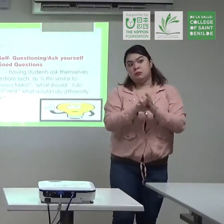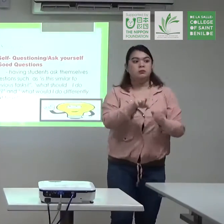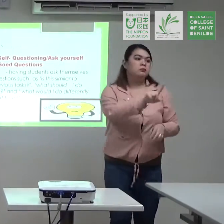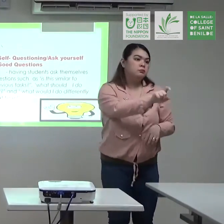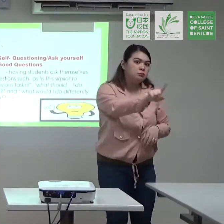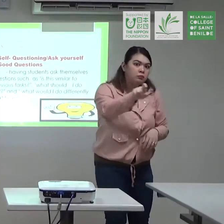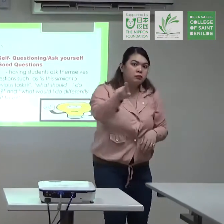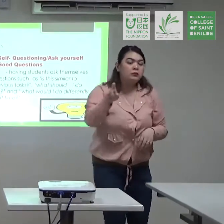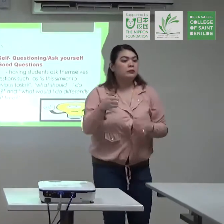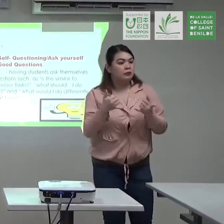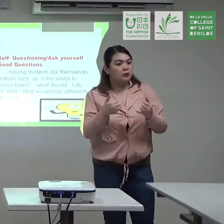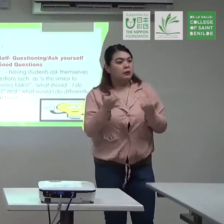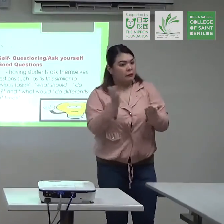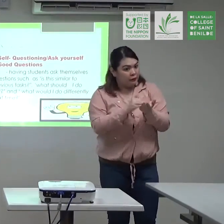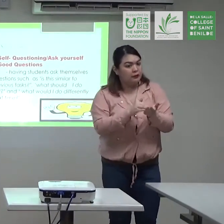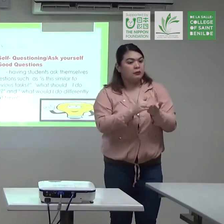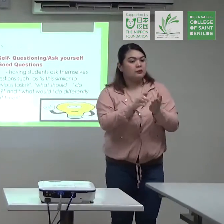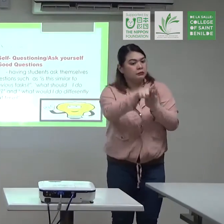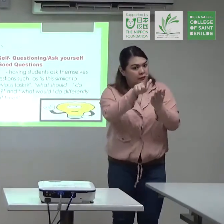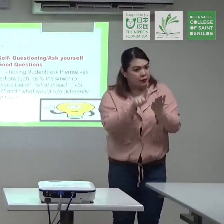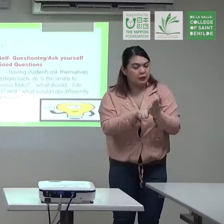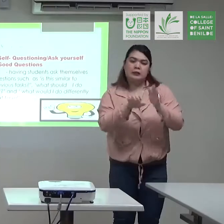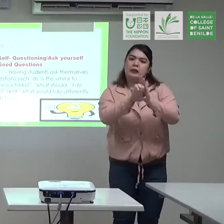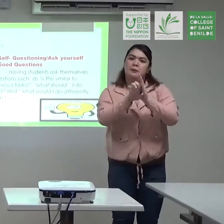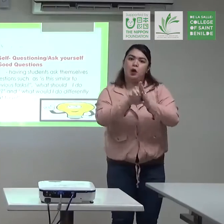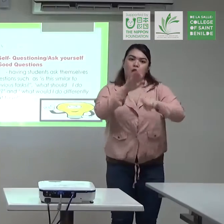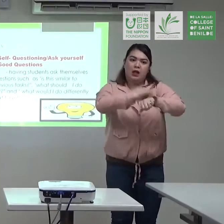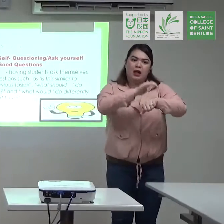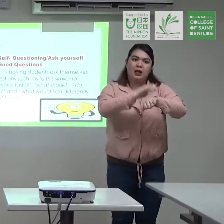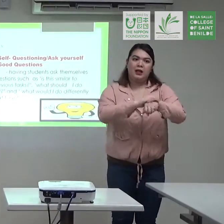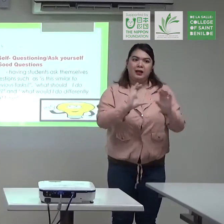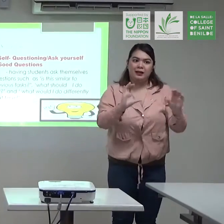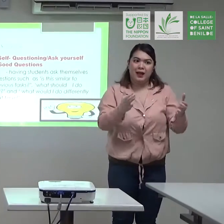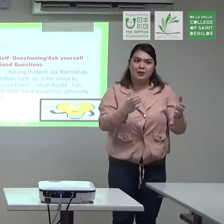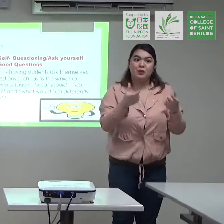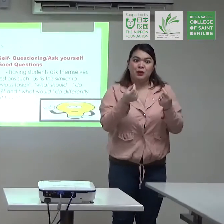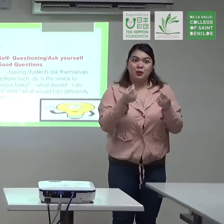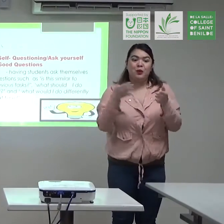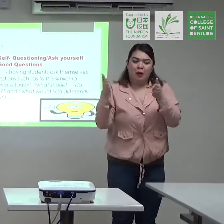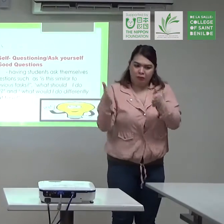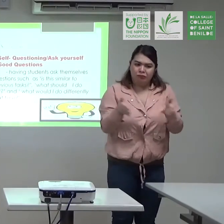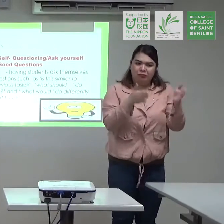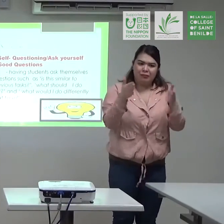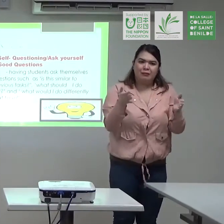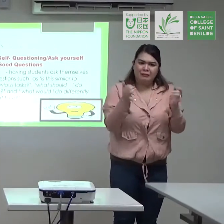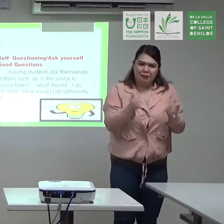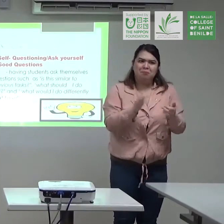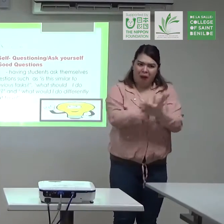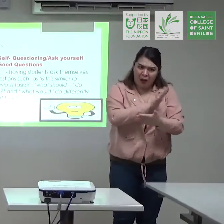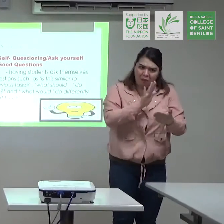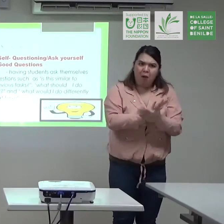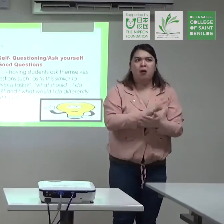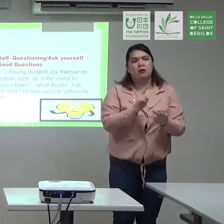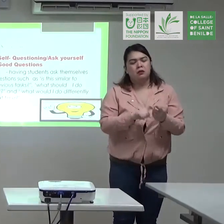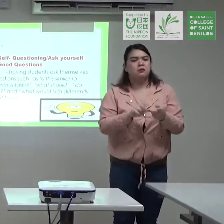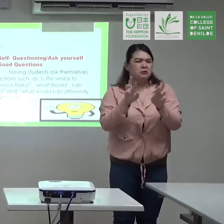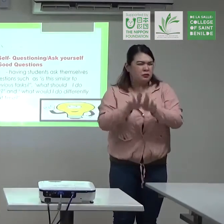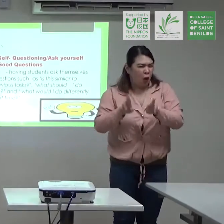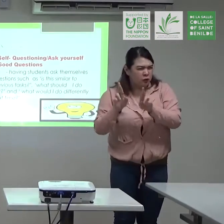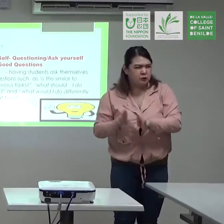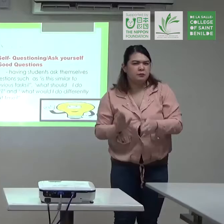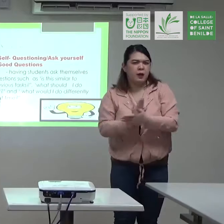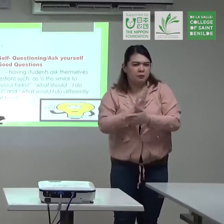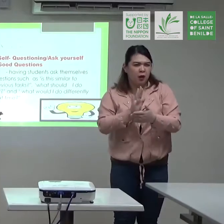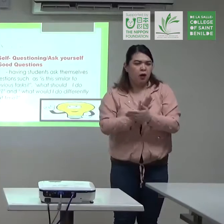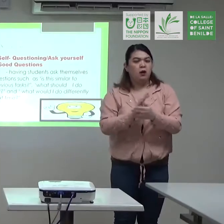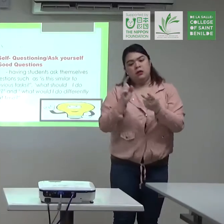with, let's say, if it's an English class, you prepare seminar paper, research paper. If